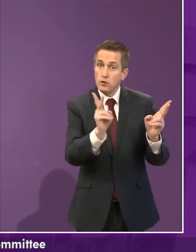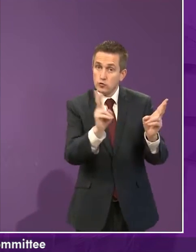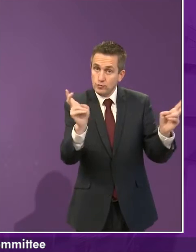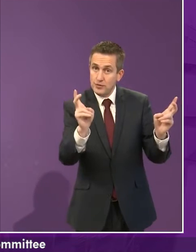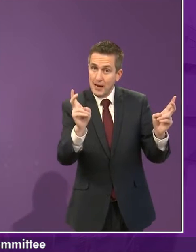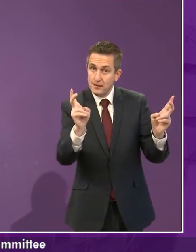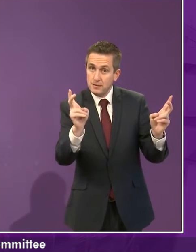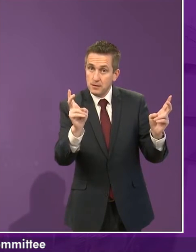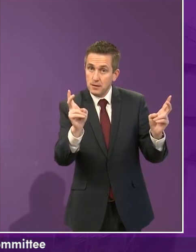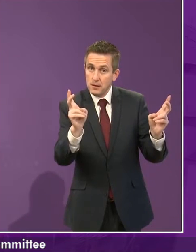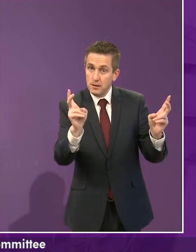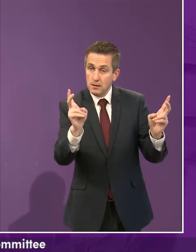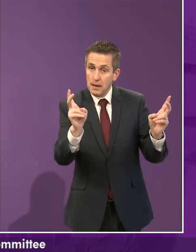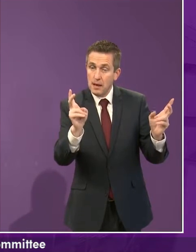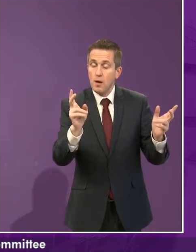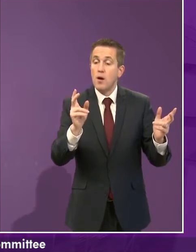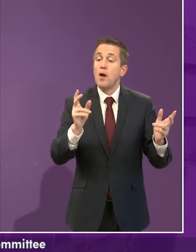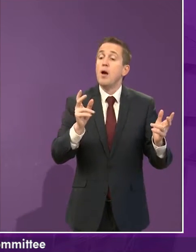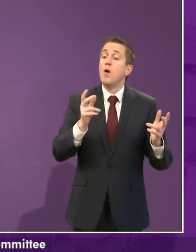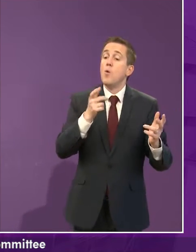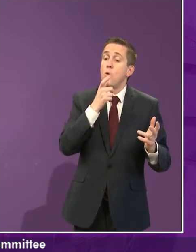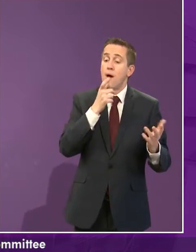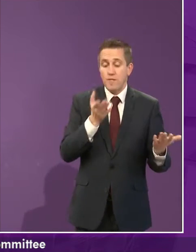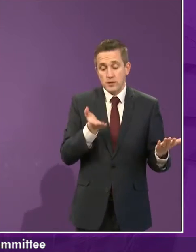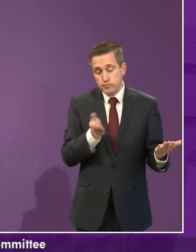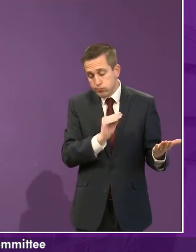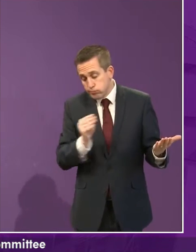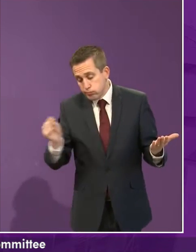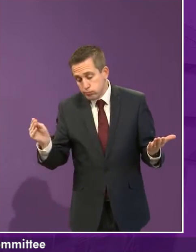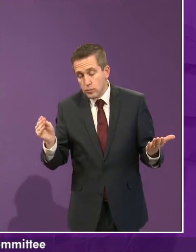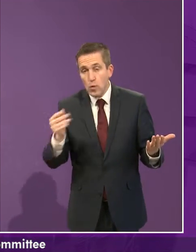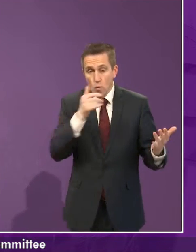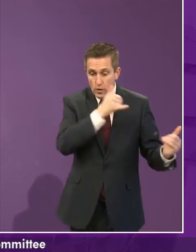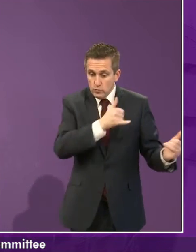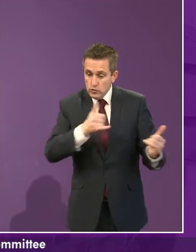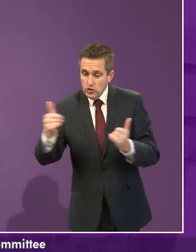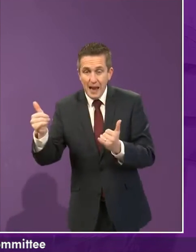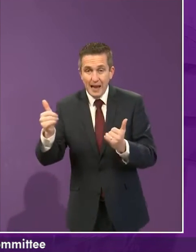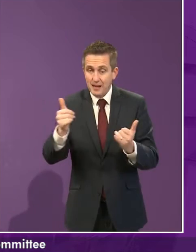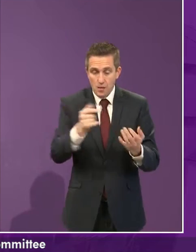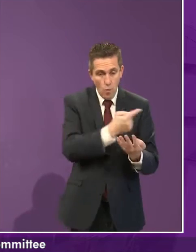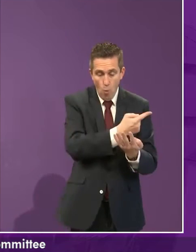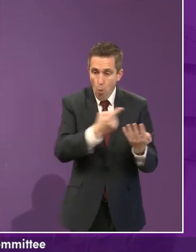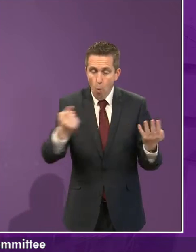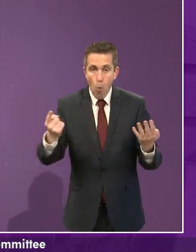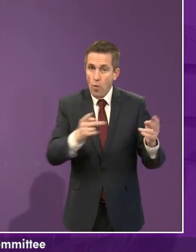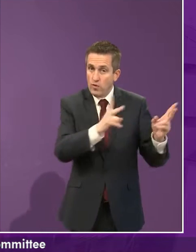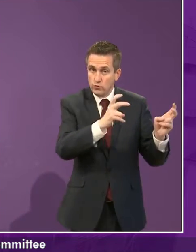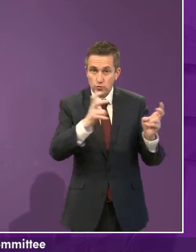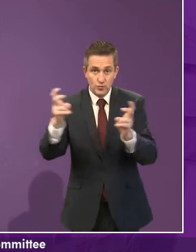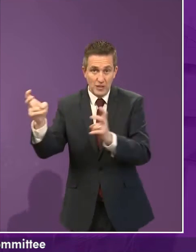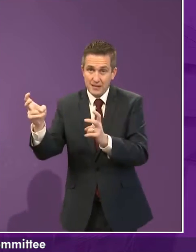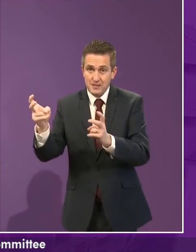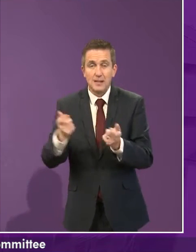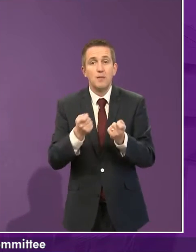have consistency applied regardless of whether it's anthropology MA or sociology